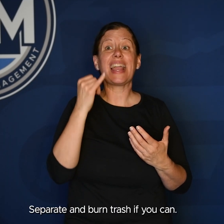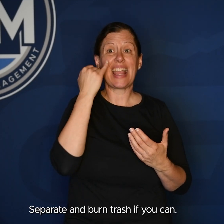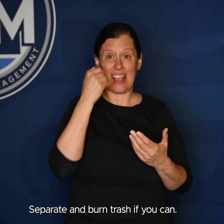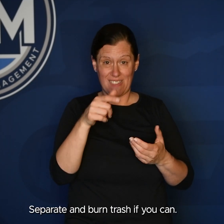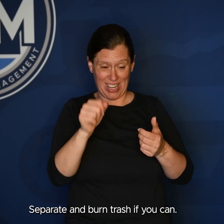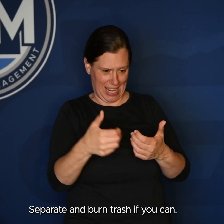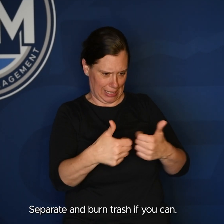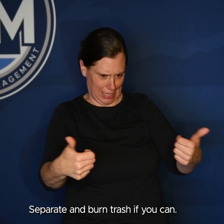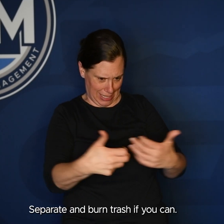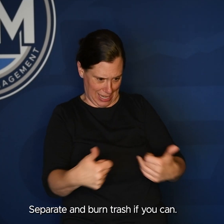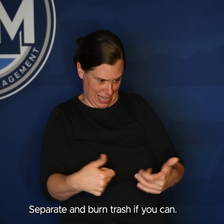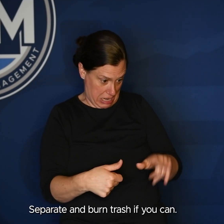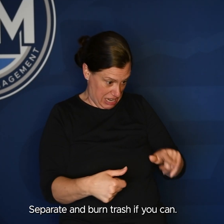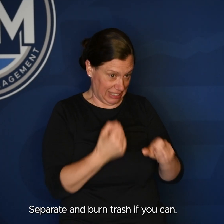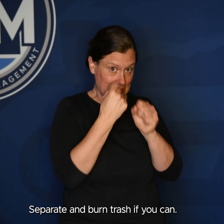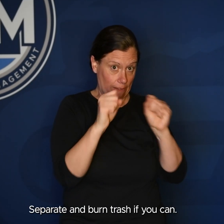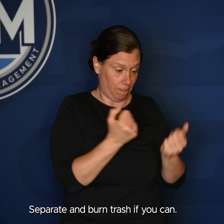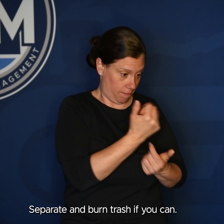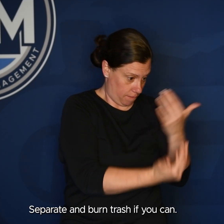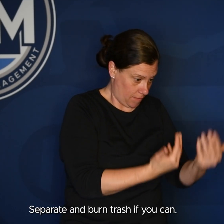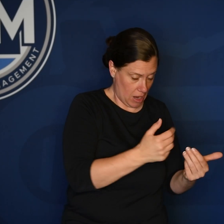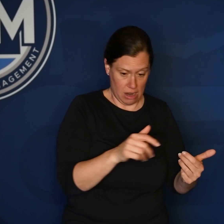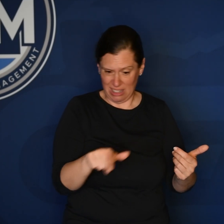Separate and burn trash if you can.